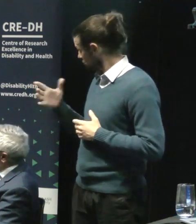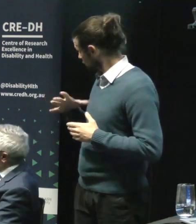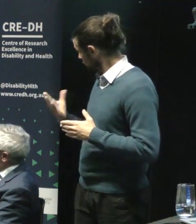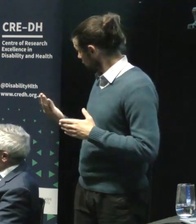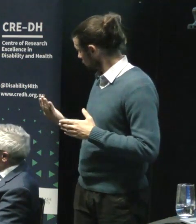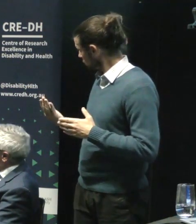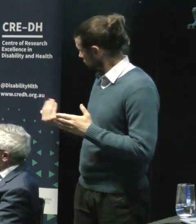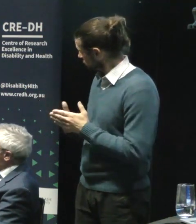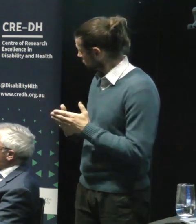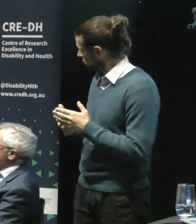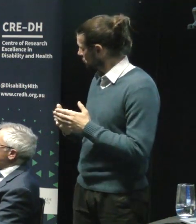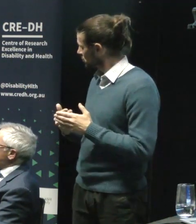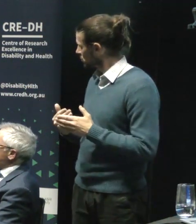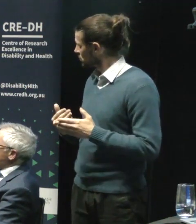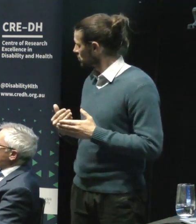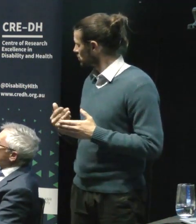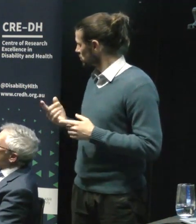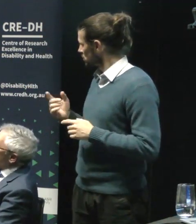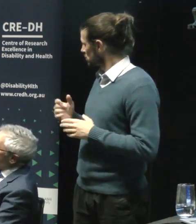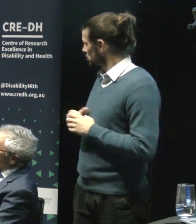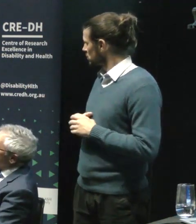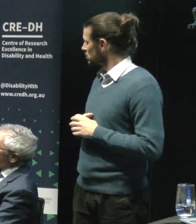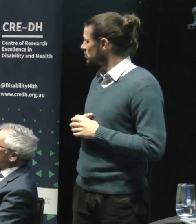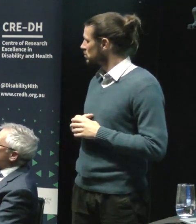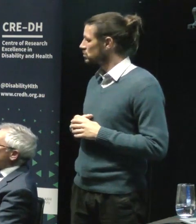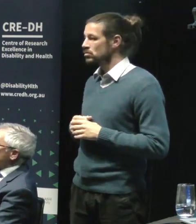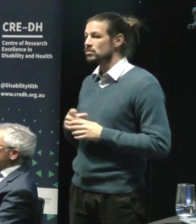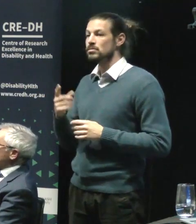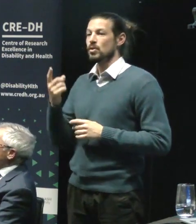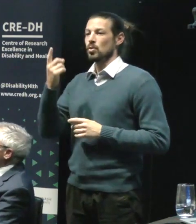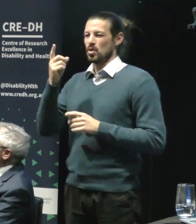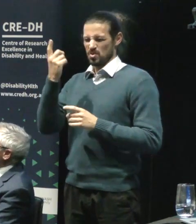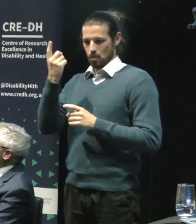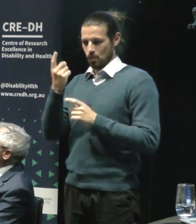Add anything to that, George or David, at this point?